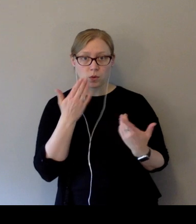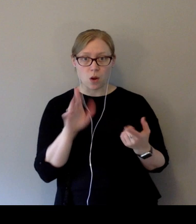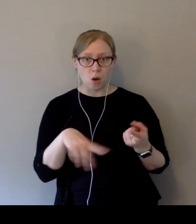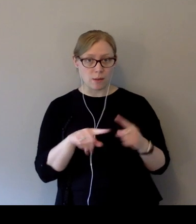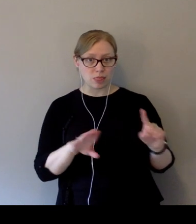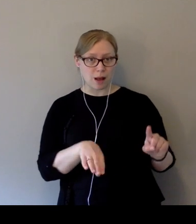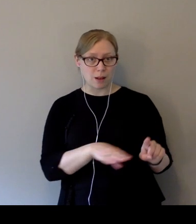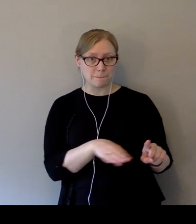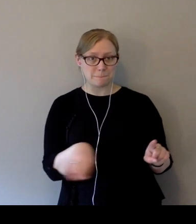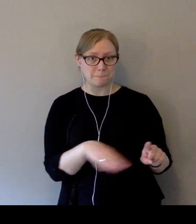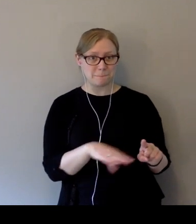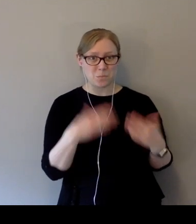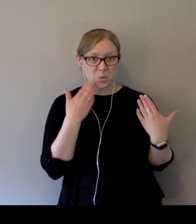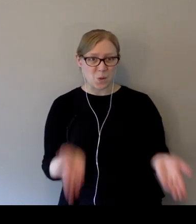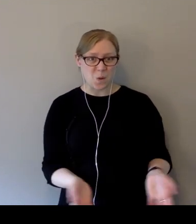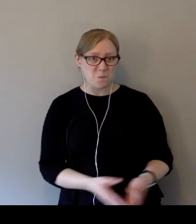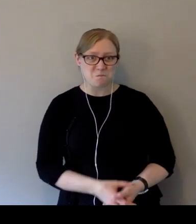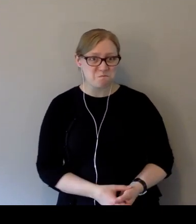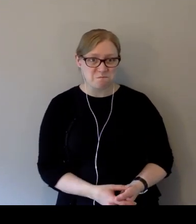bottom side here.